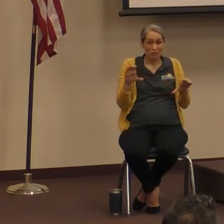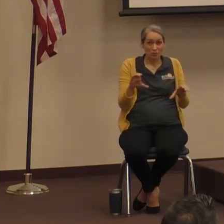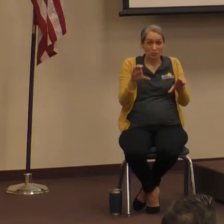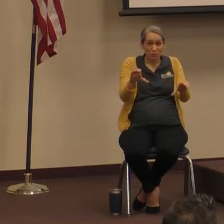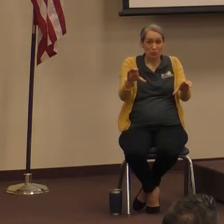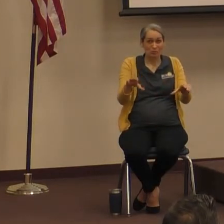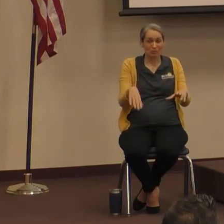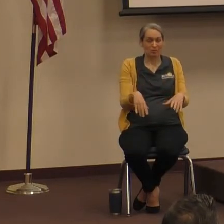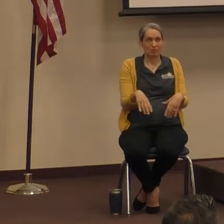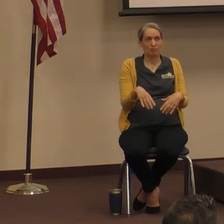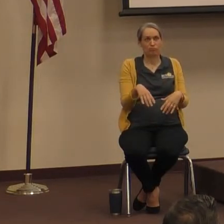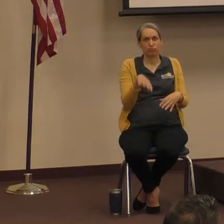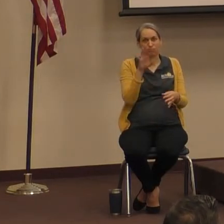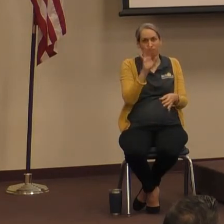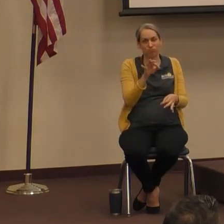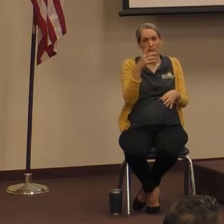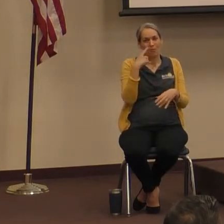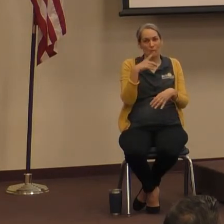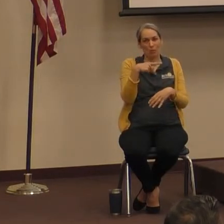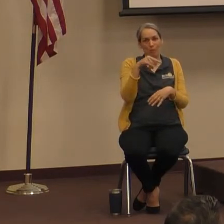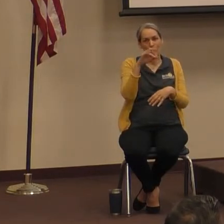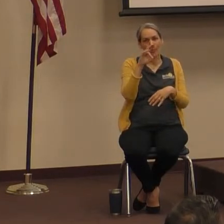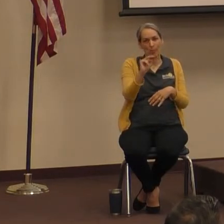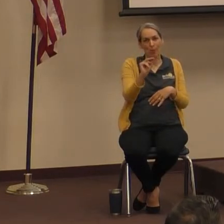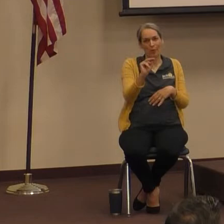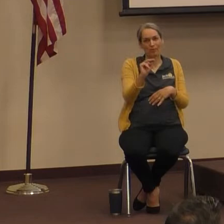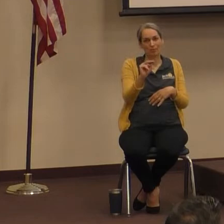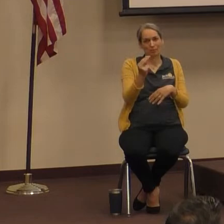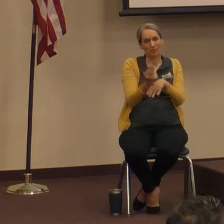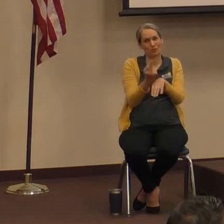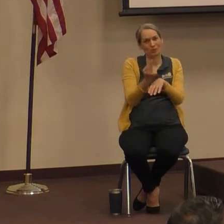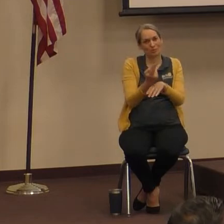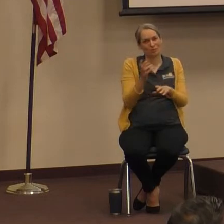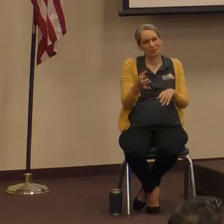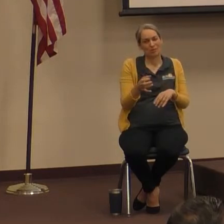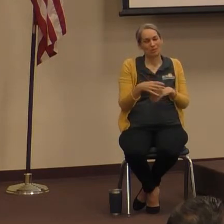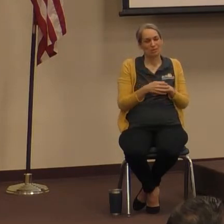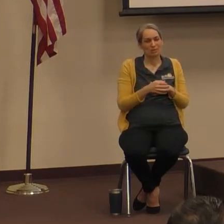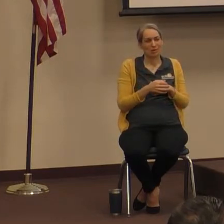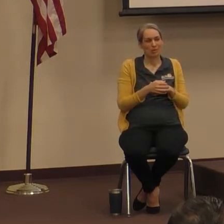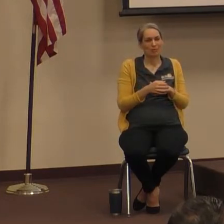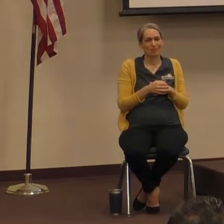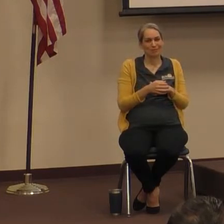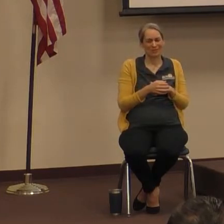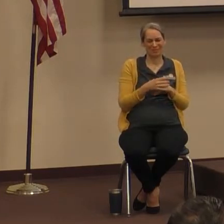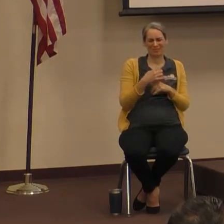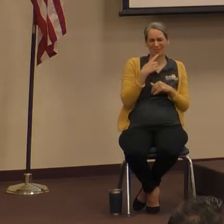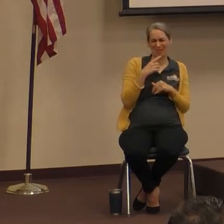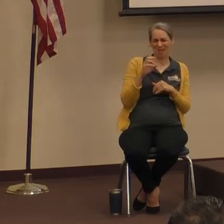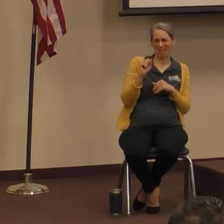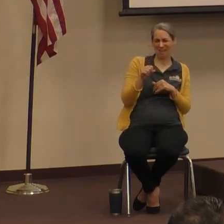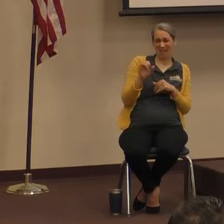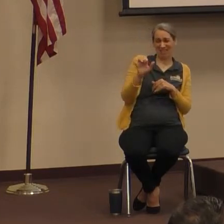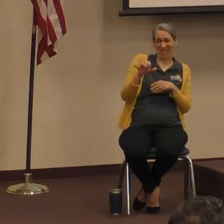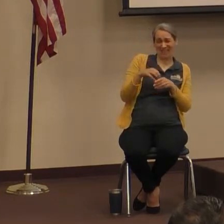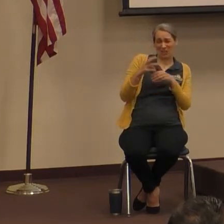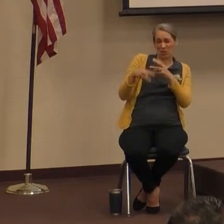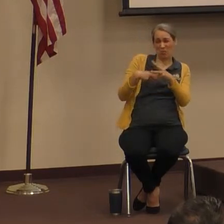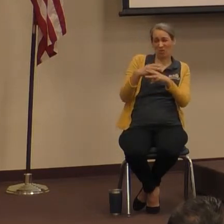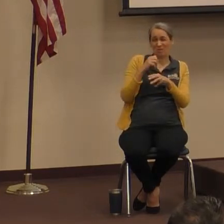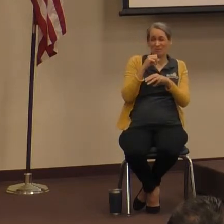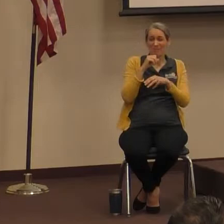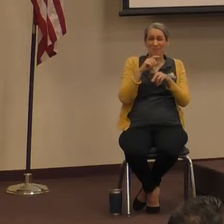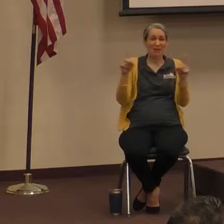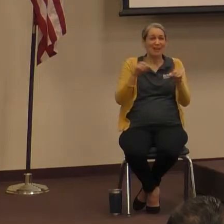ripe for porn use. So we say, all right, those are the pervs in the world, but surely it's not this bad